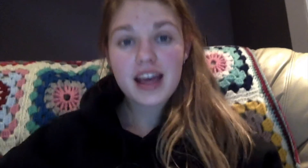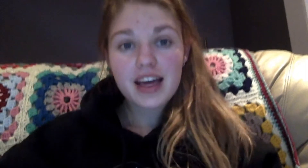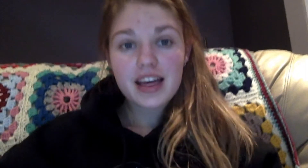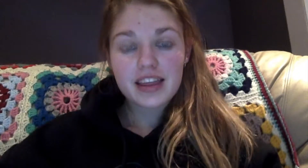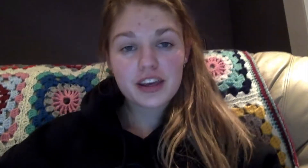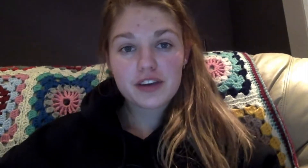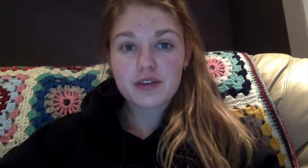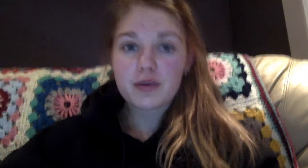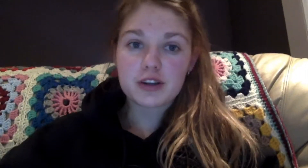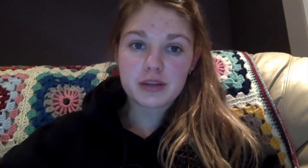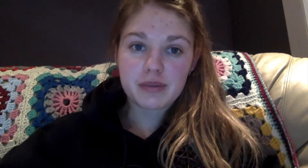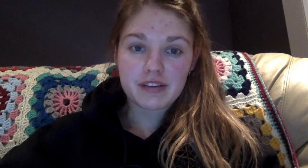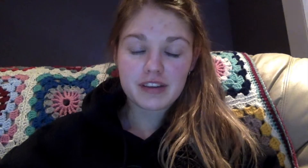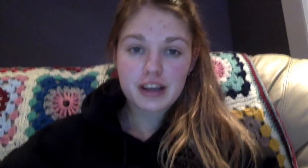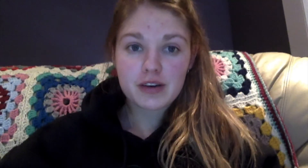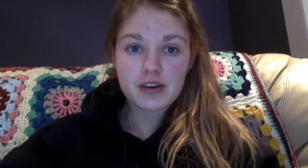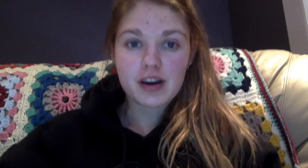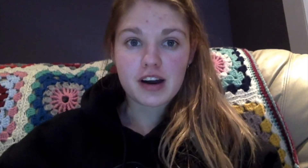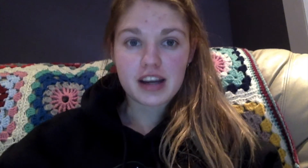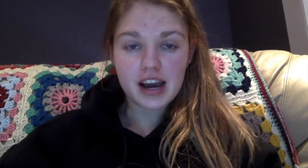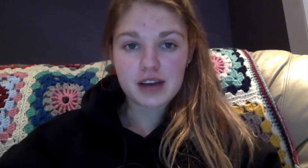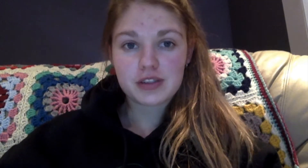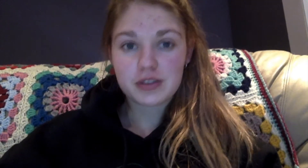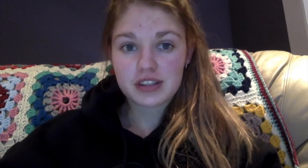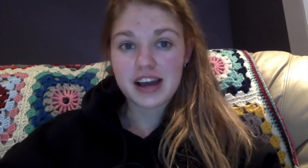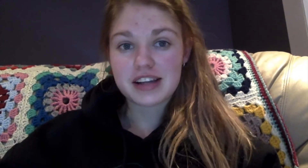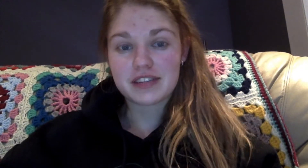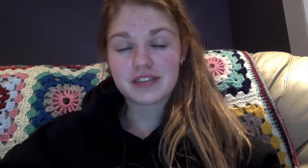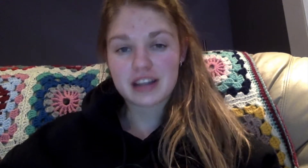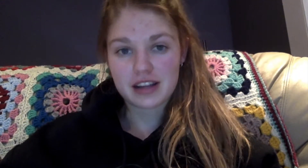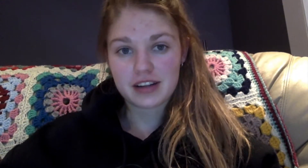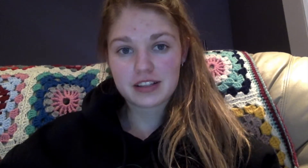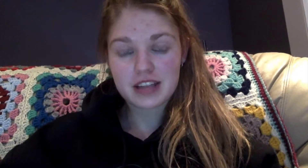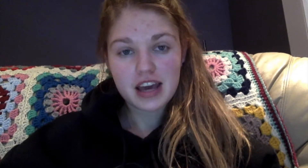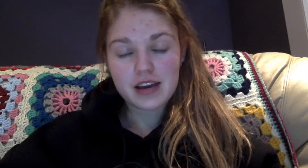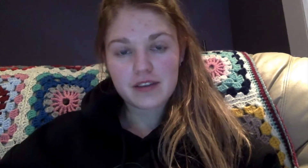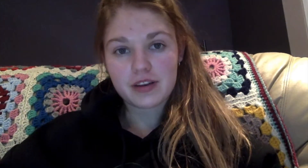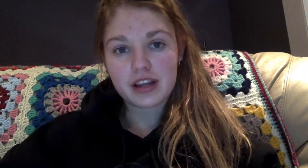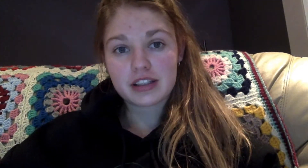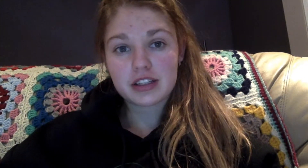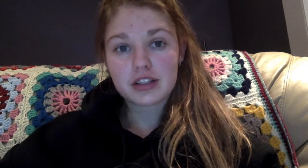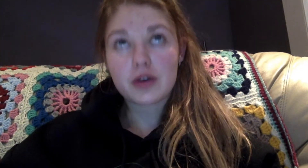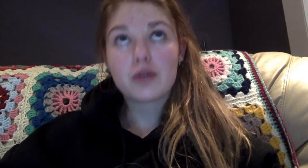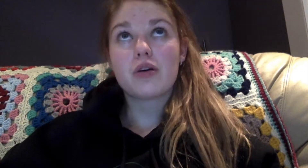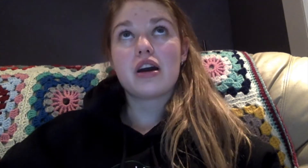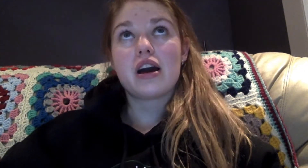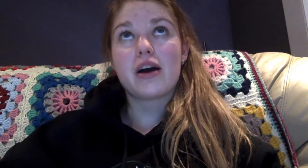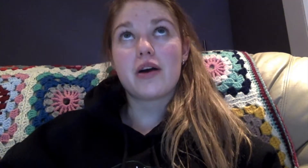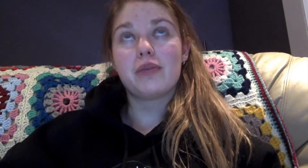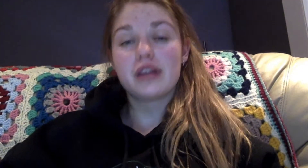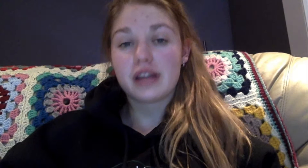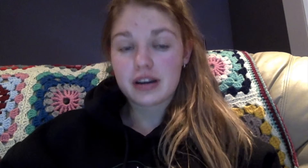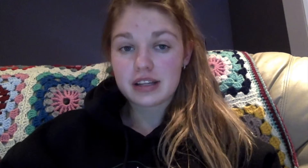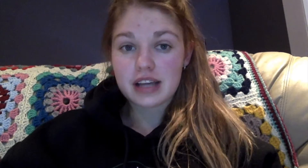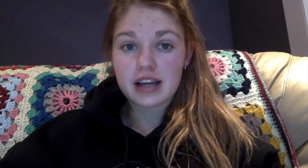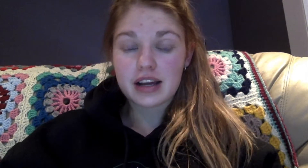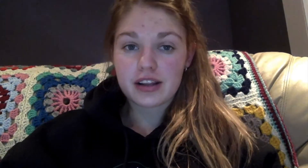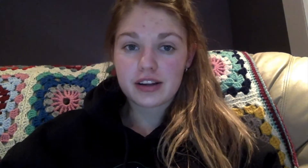Thank you for watching my video on how to sign different colors. If you'd like to know how I'm learning how to sign colors